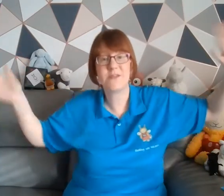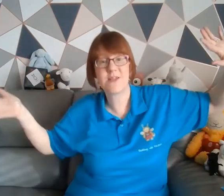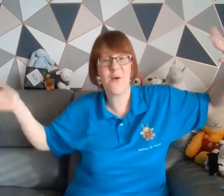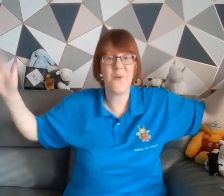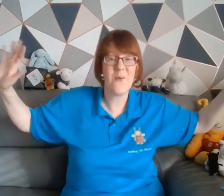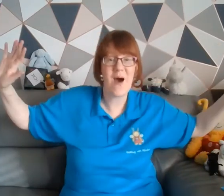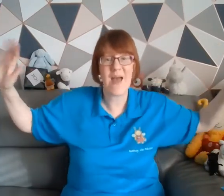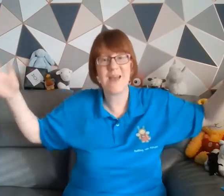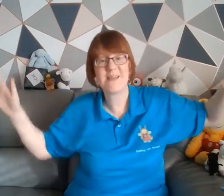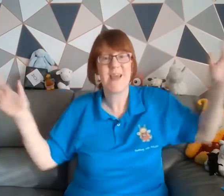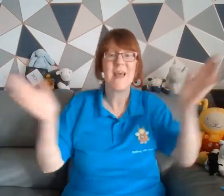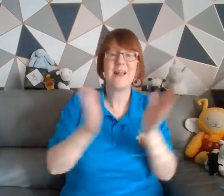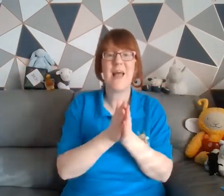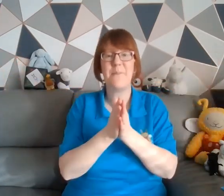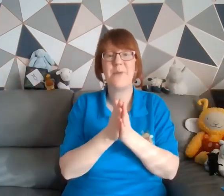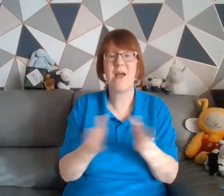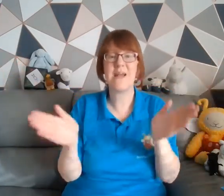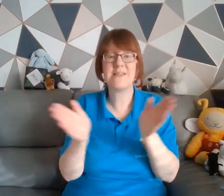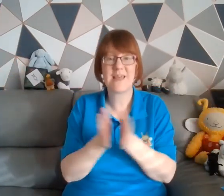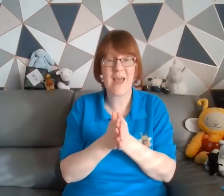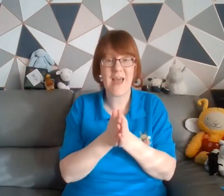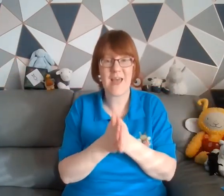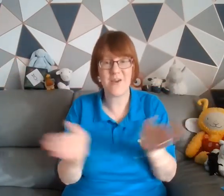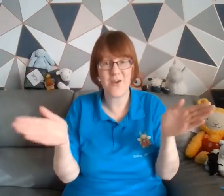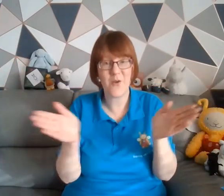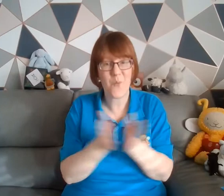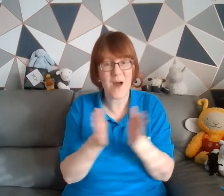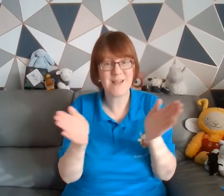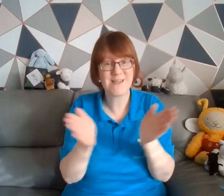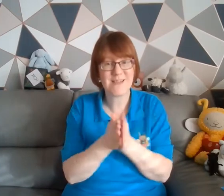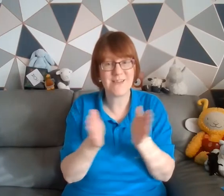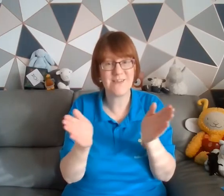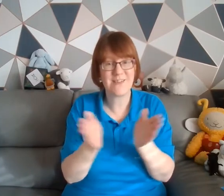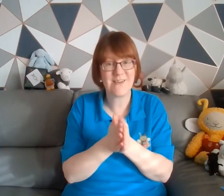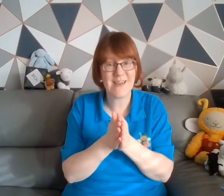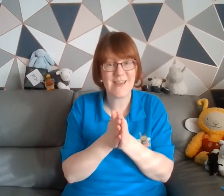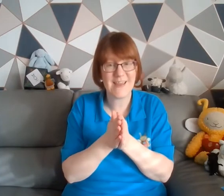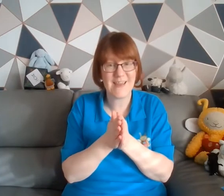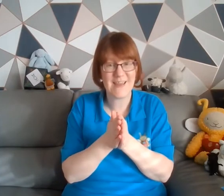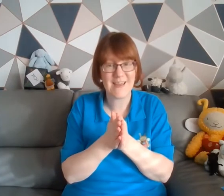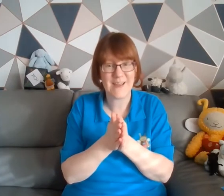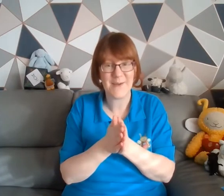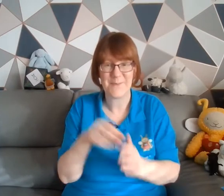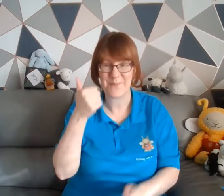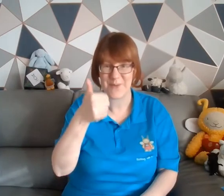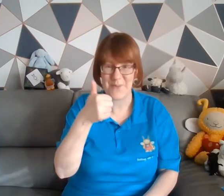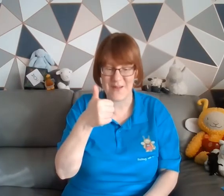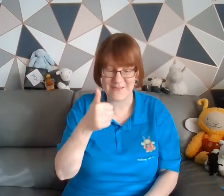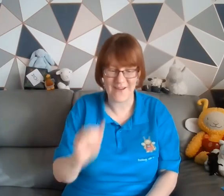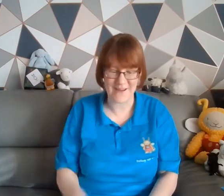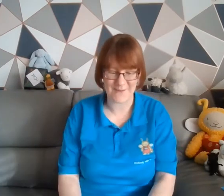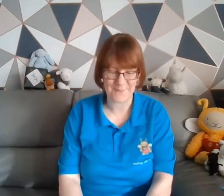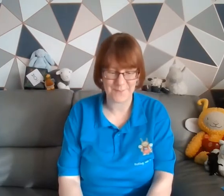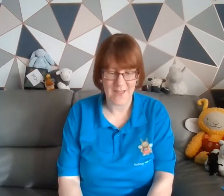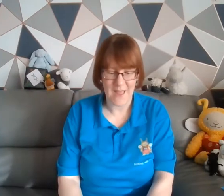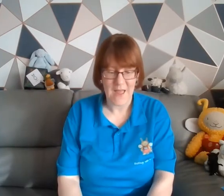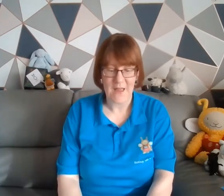so wide. Clap your hands together. One, two, three. Well done.